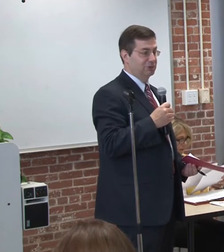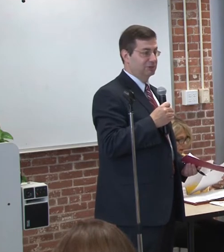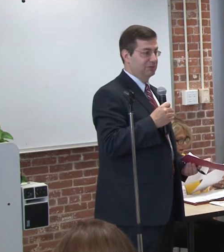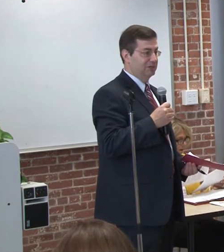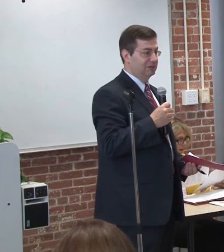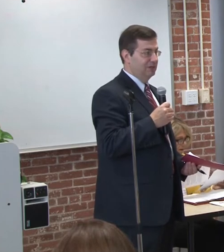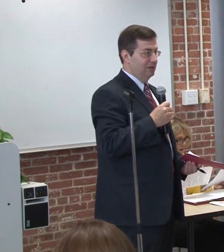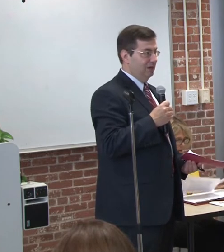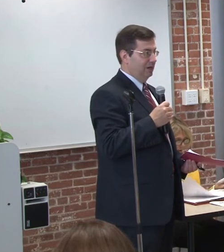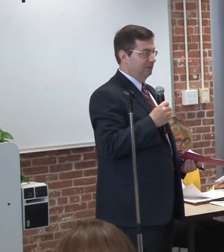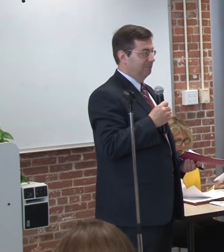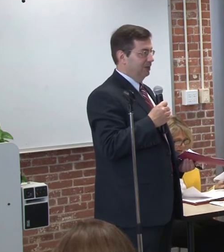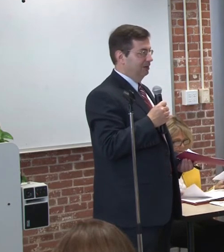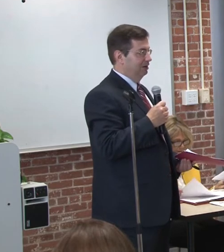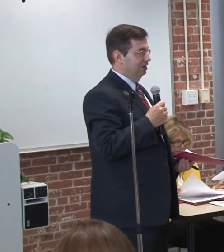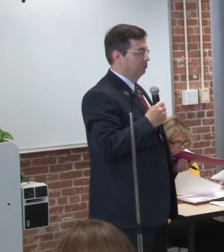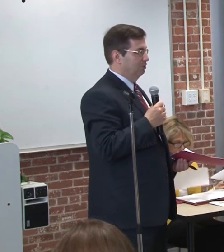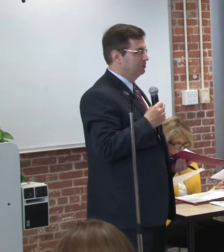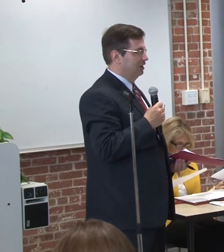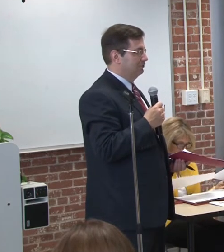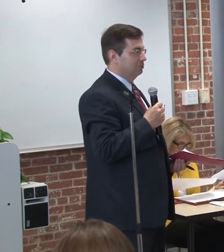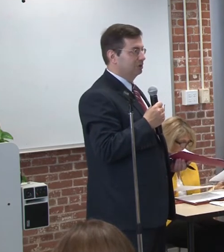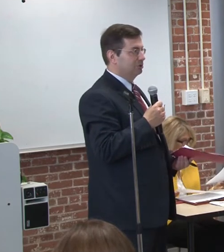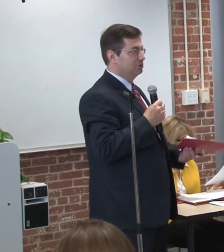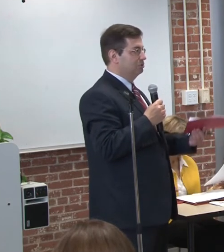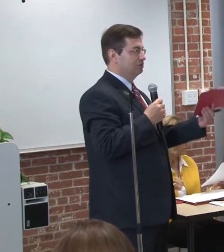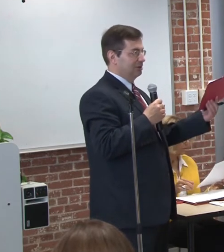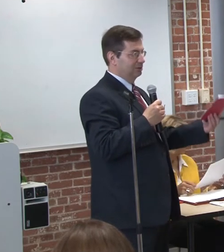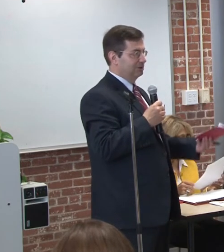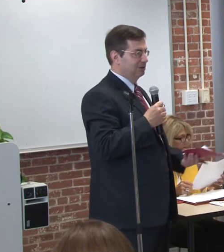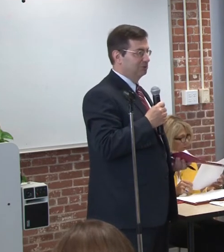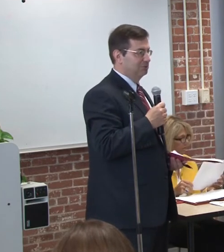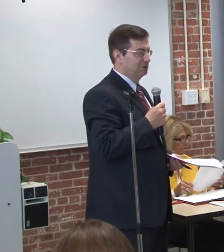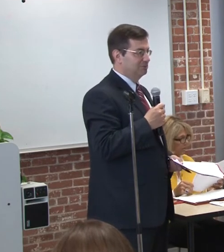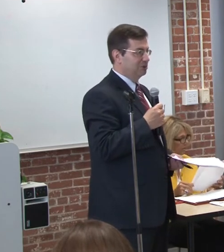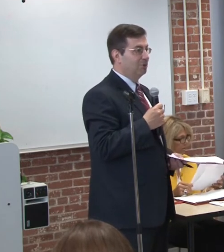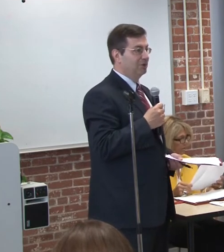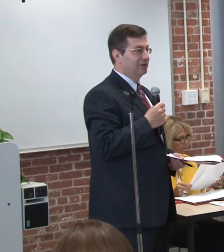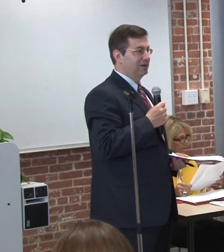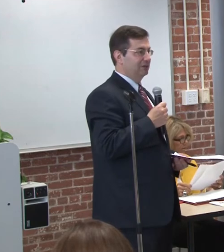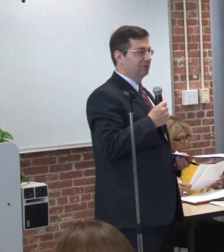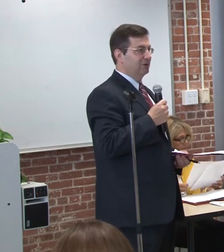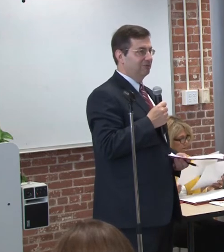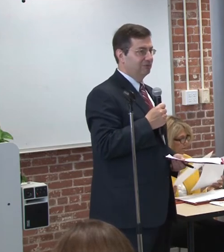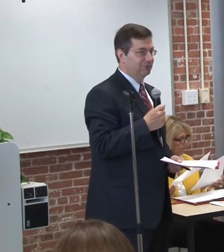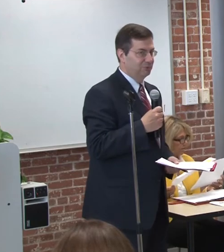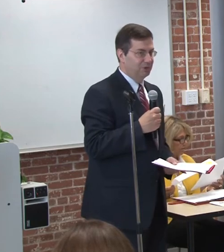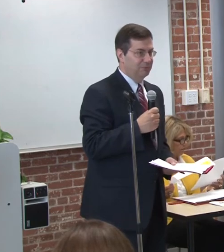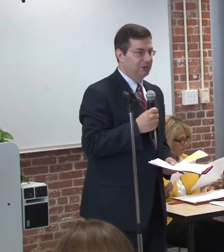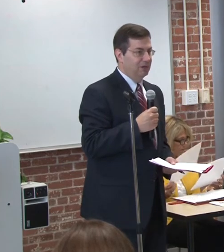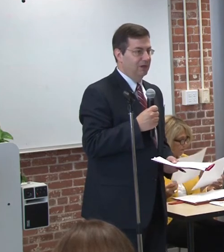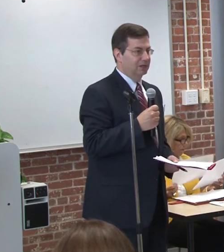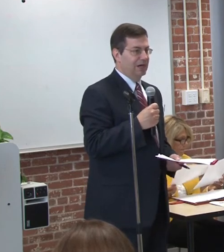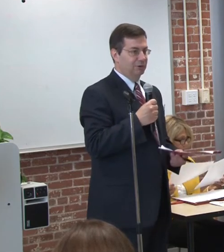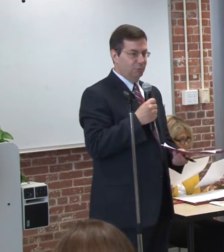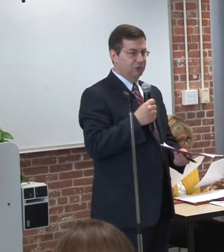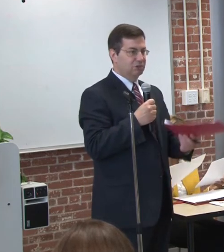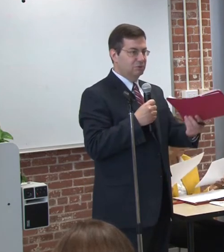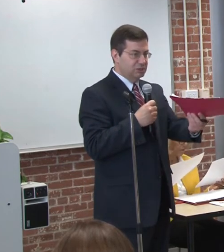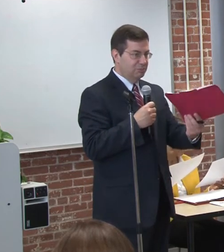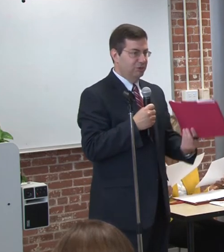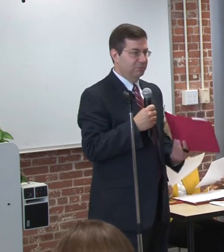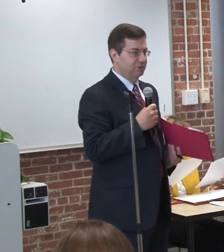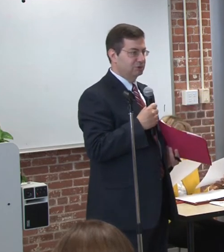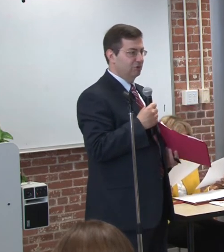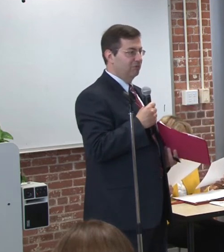who participated. On the WIB staff, Joanna Matus out there, who has been coordinating the grant for the WIB. Karen Willis,